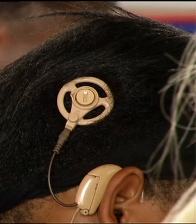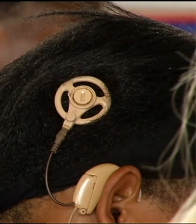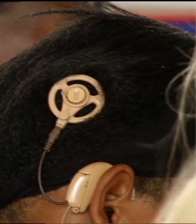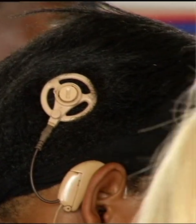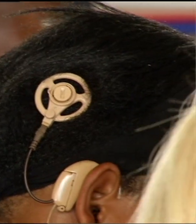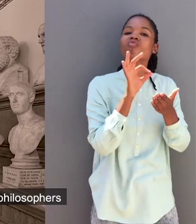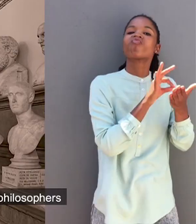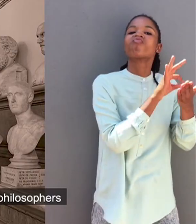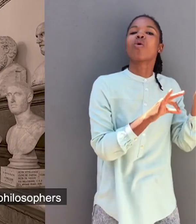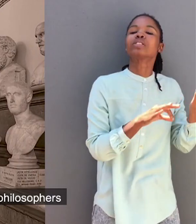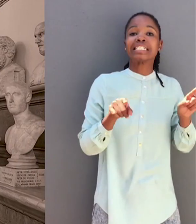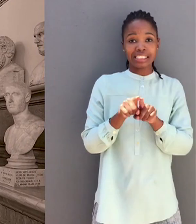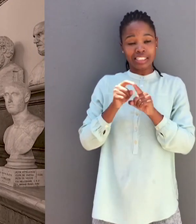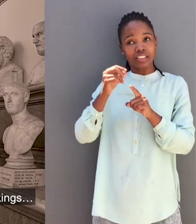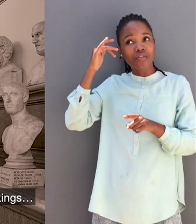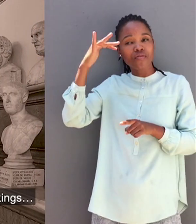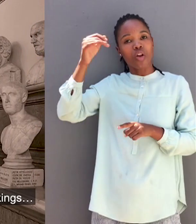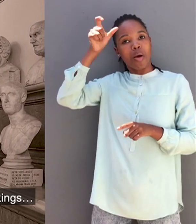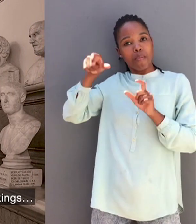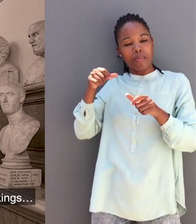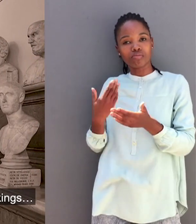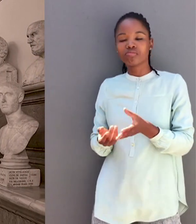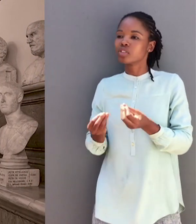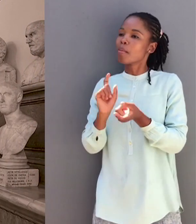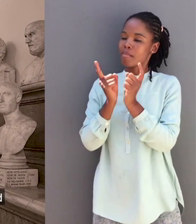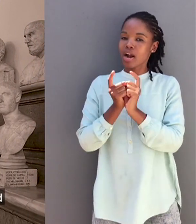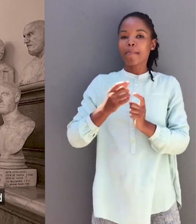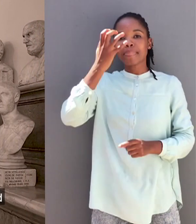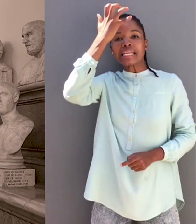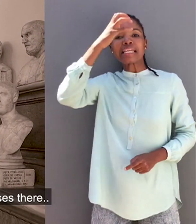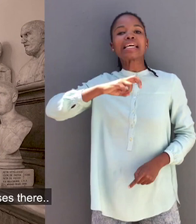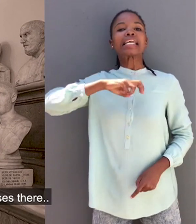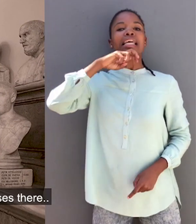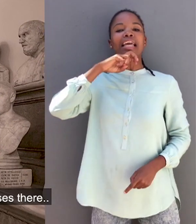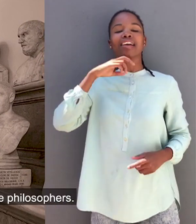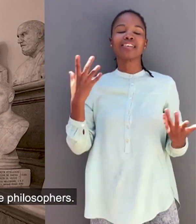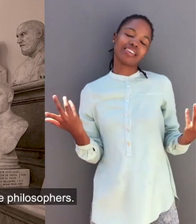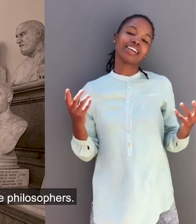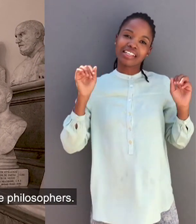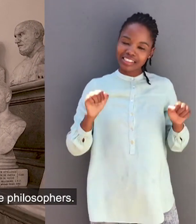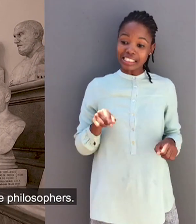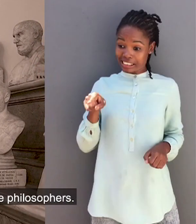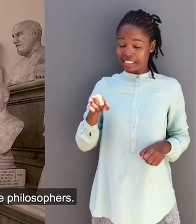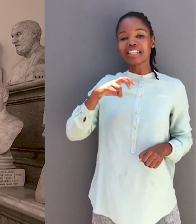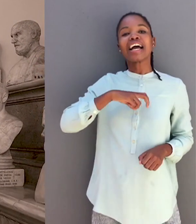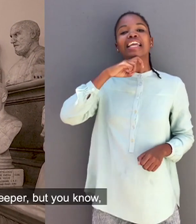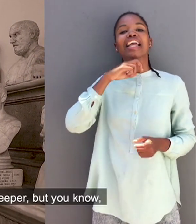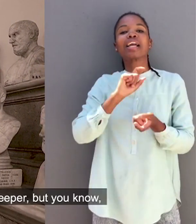-of-hearing community to the wonderful world of podcasts with the vision of empowering them and helping them make informed